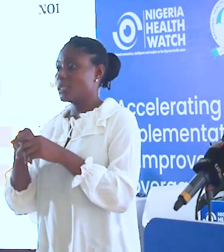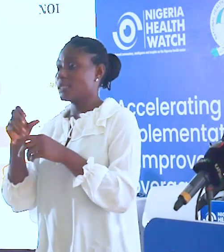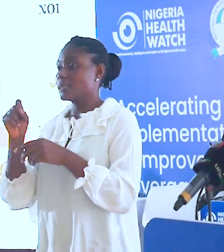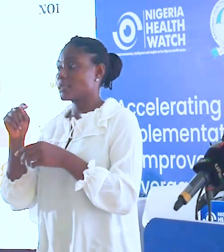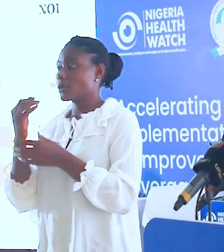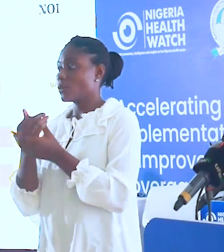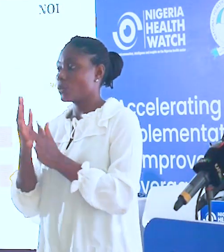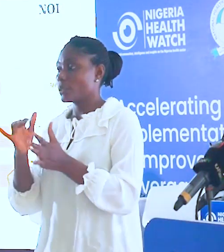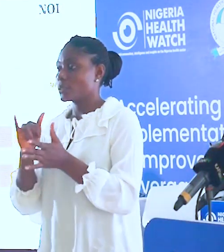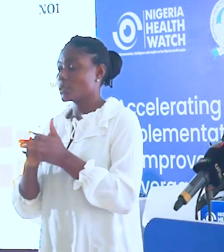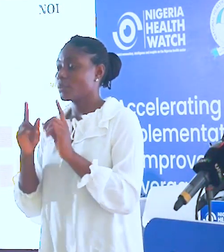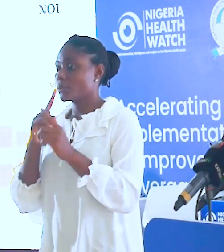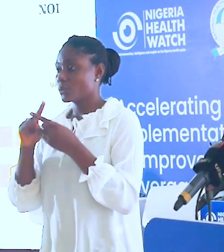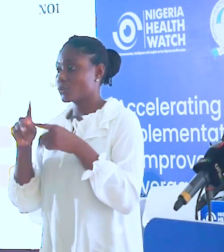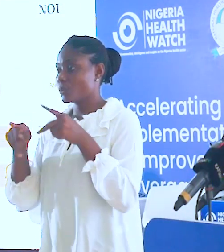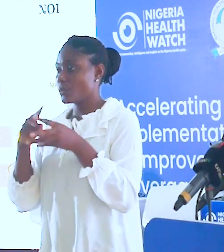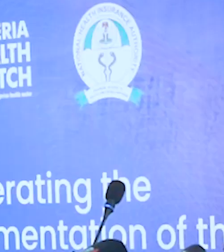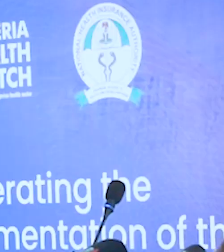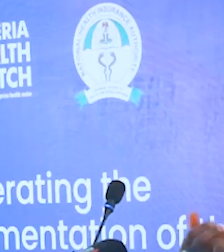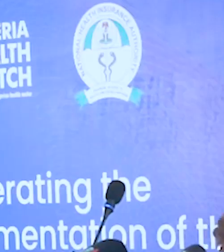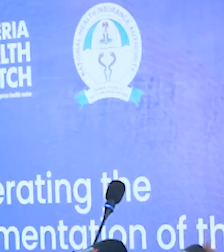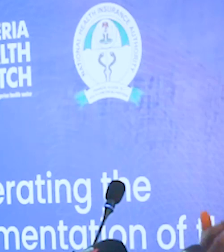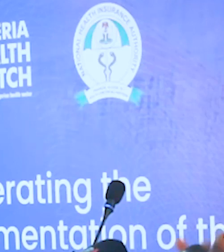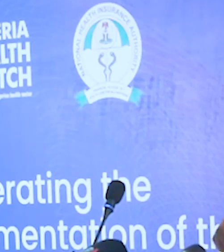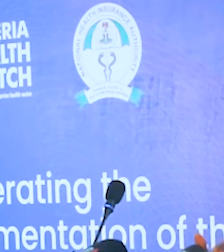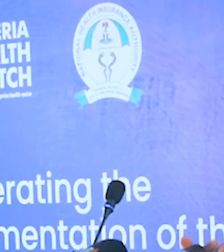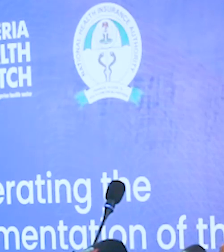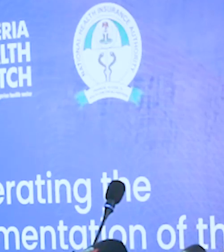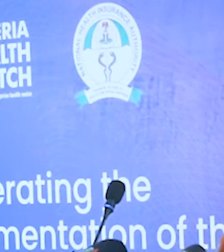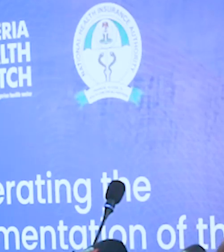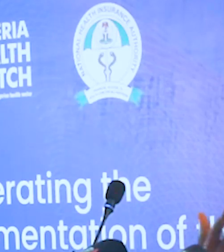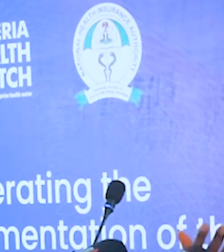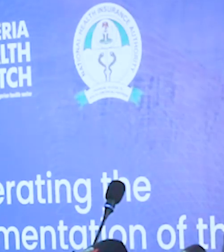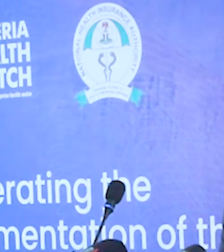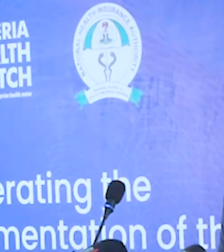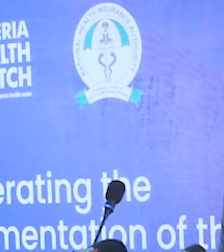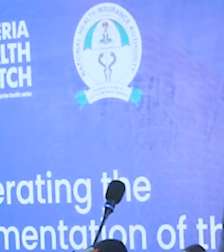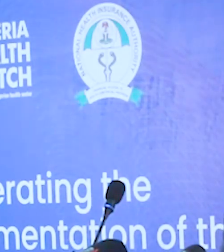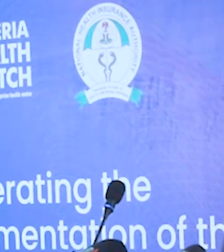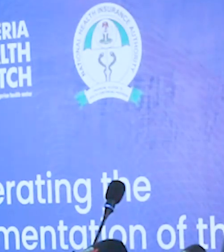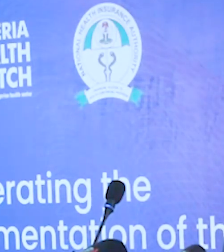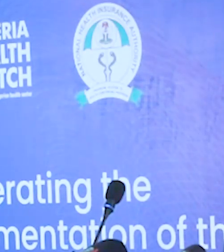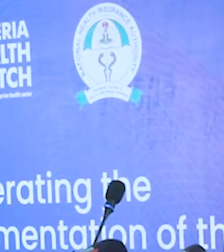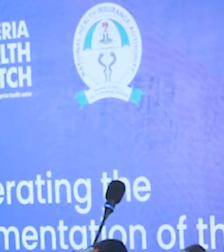we decide to talk to people about these things. And the reason why I'm pointing this out is from my experience during